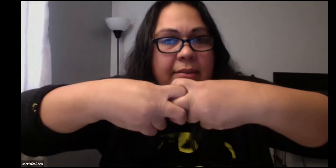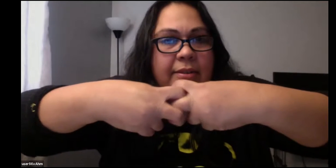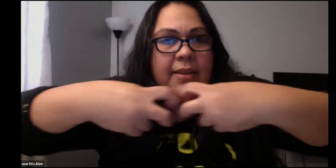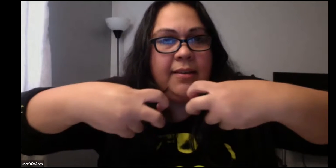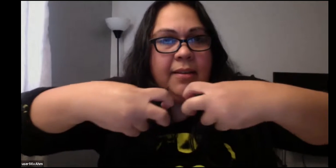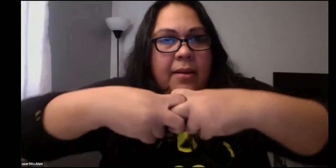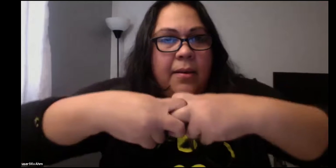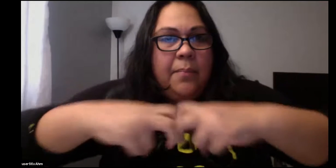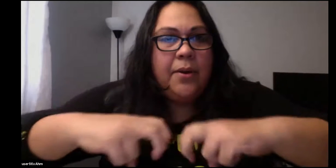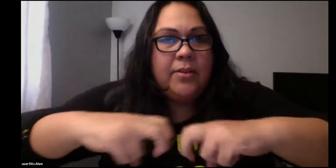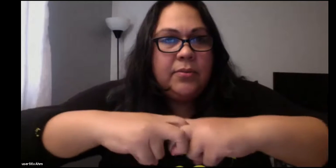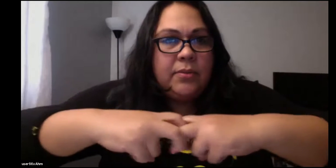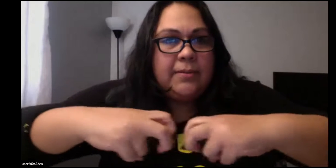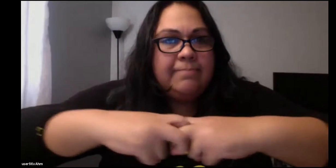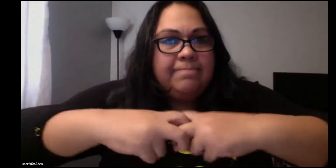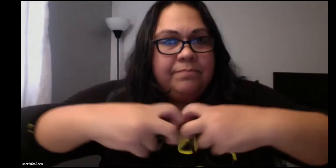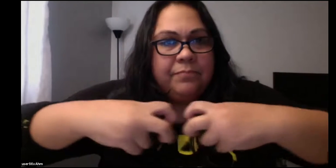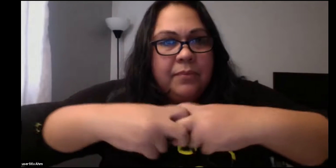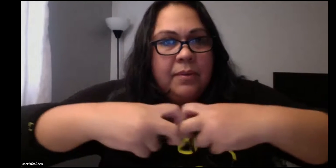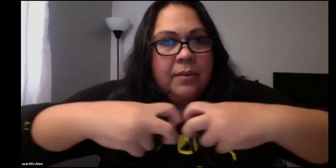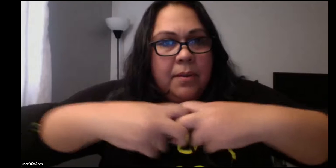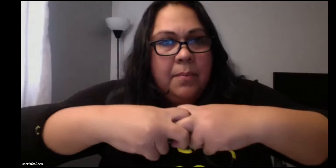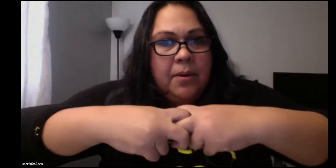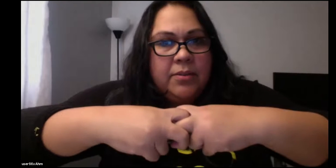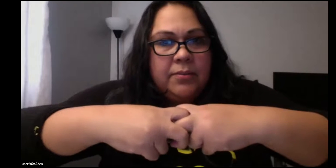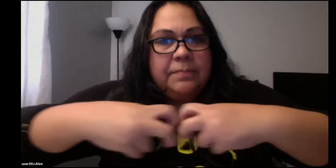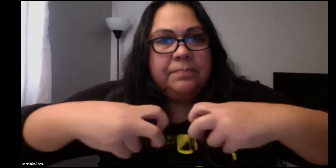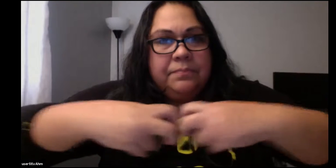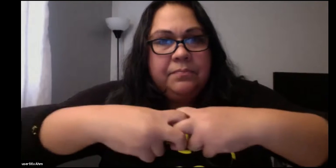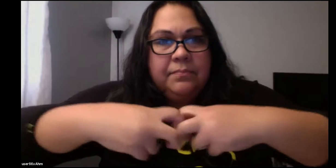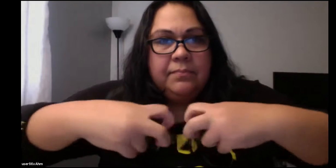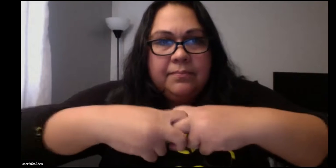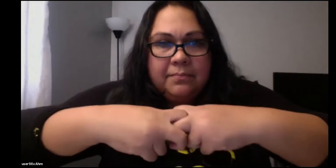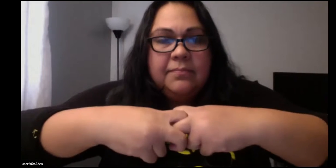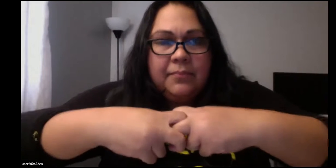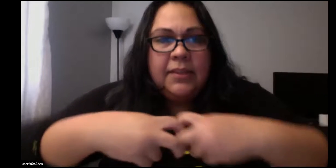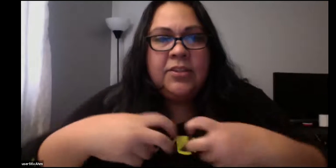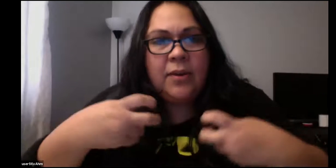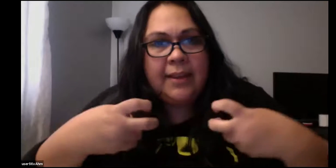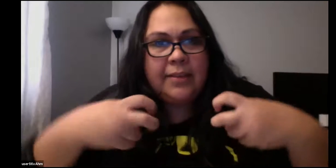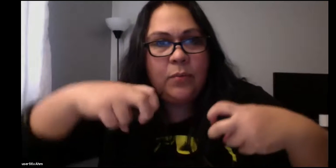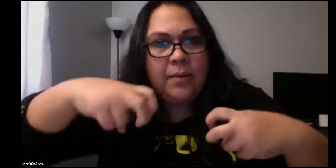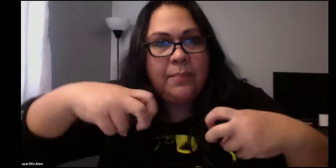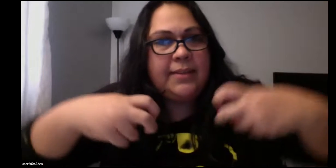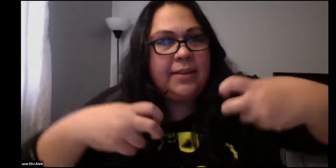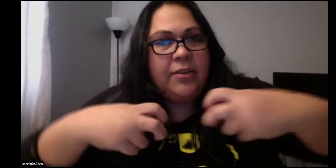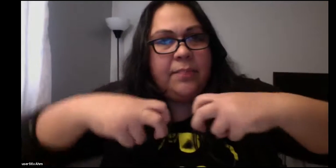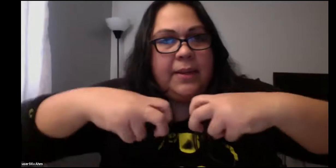See? Puzzles. Puzzle. It's showing like the one piece and another piece and it